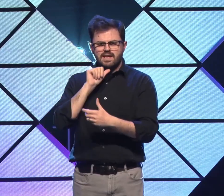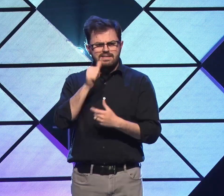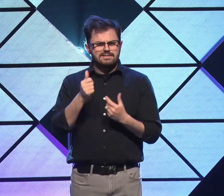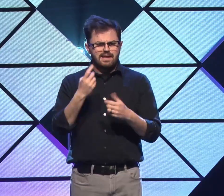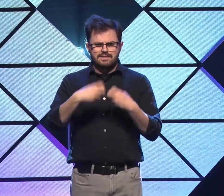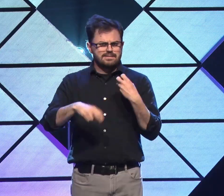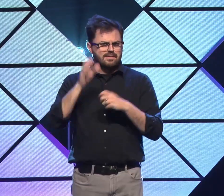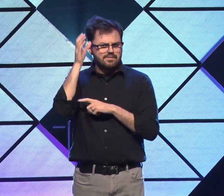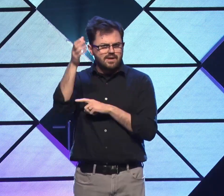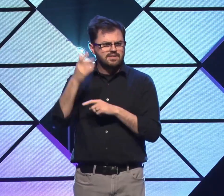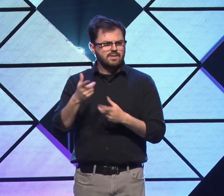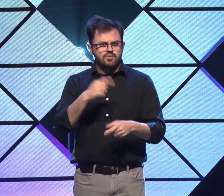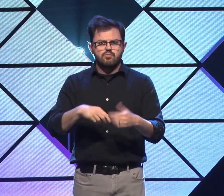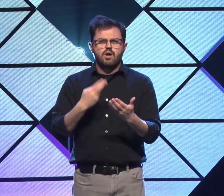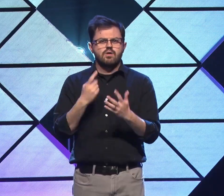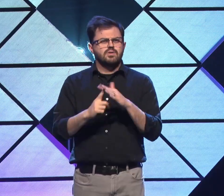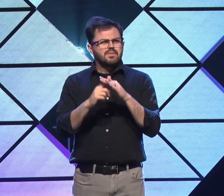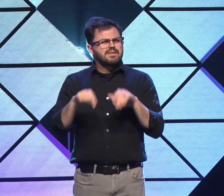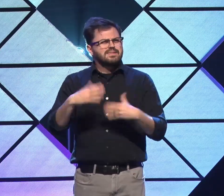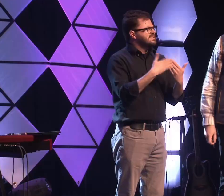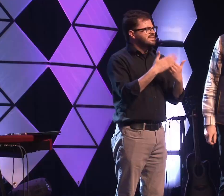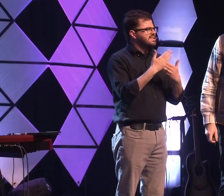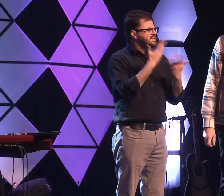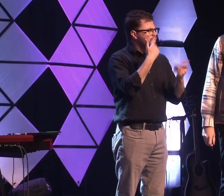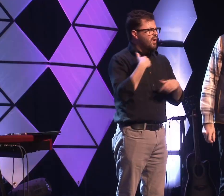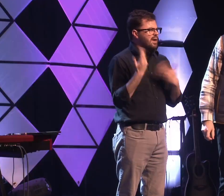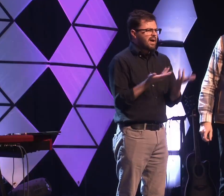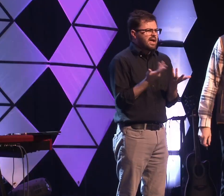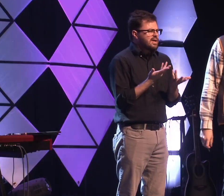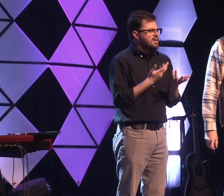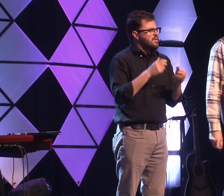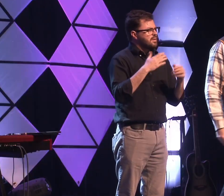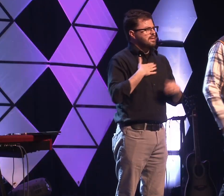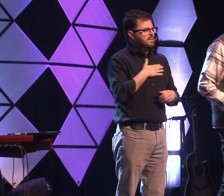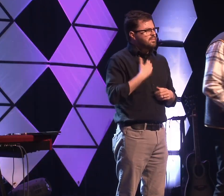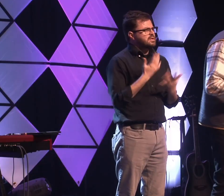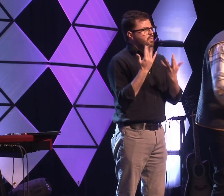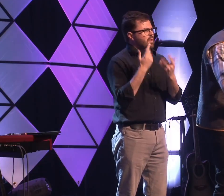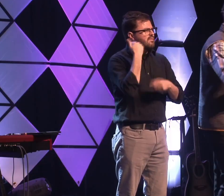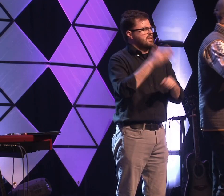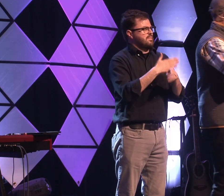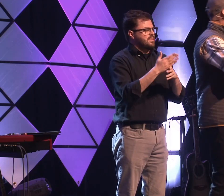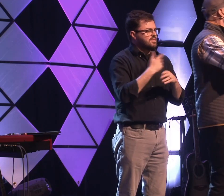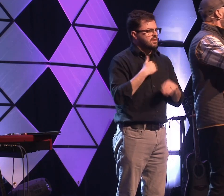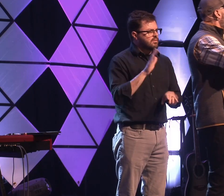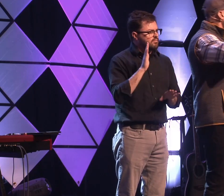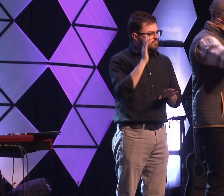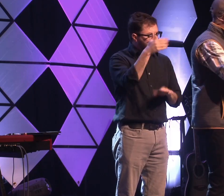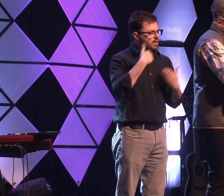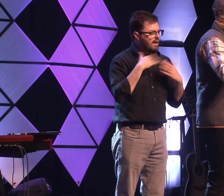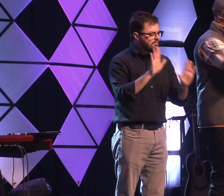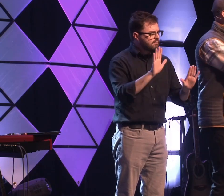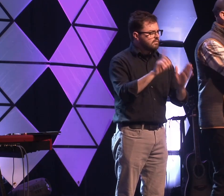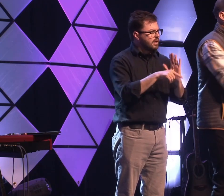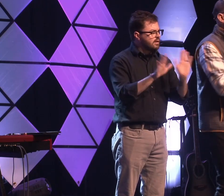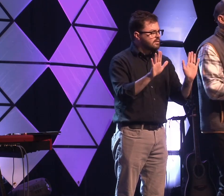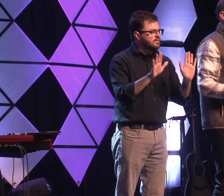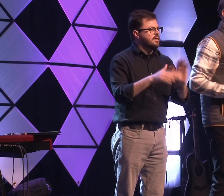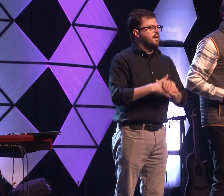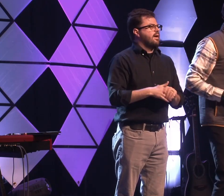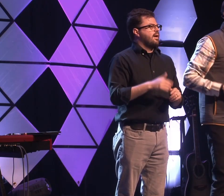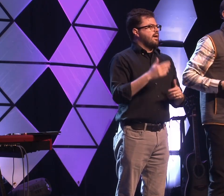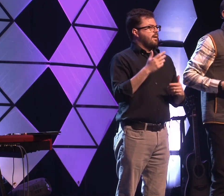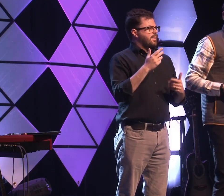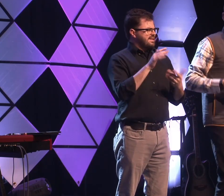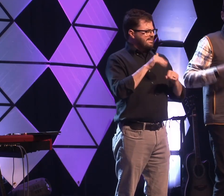some of you are like, why did I come to church today? This is absurd. Can we get to the music? I get it. We'll be there in just a moment, okay? But influence doesn't